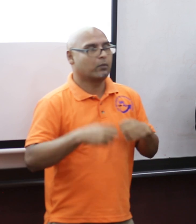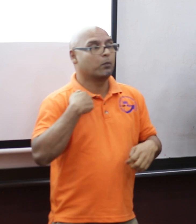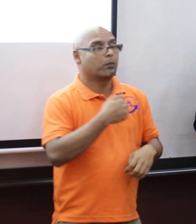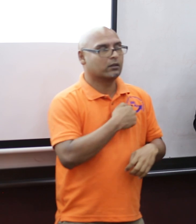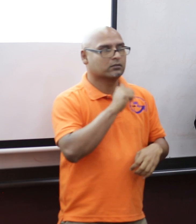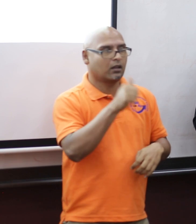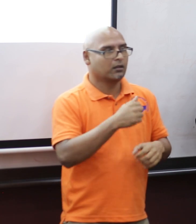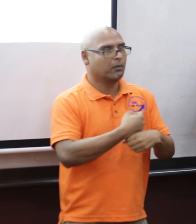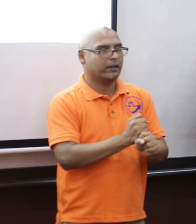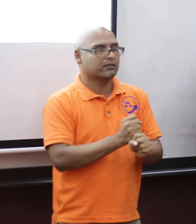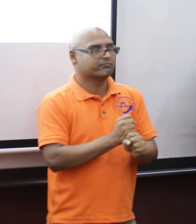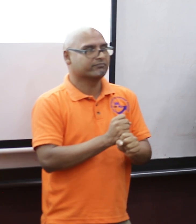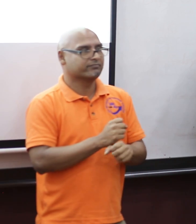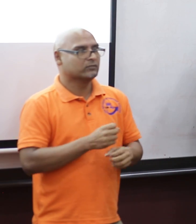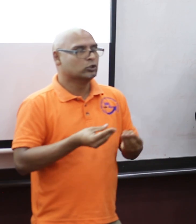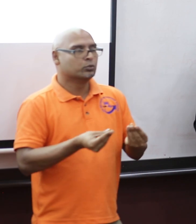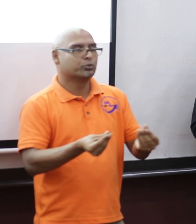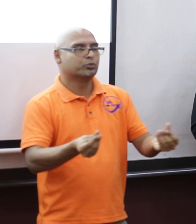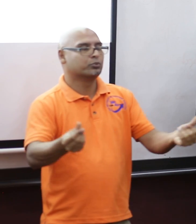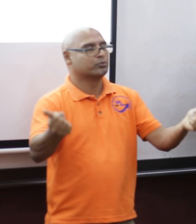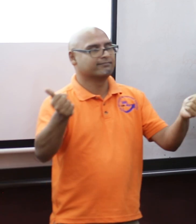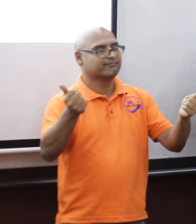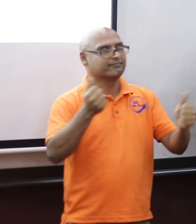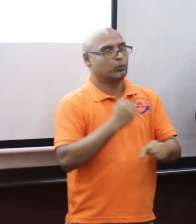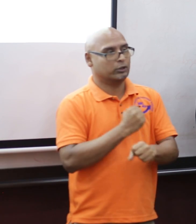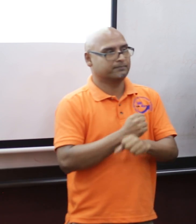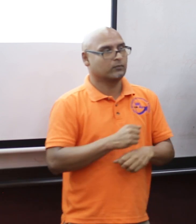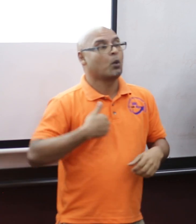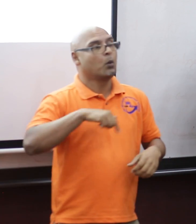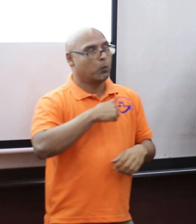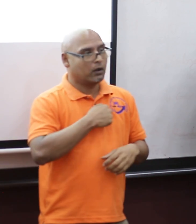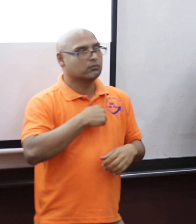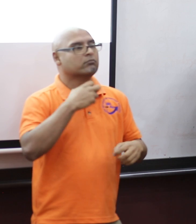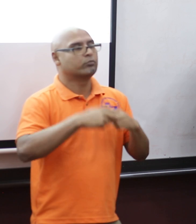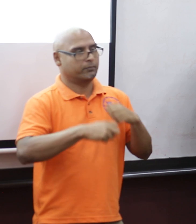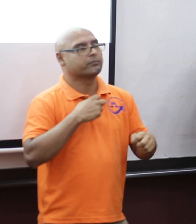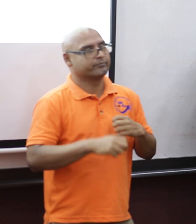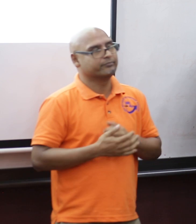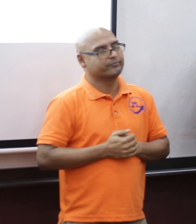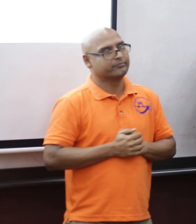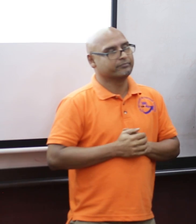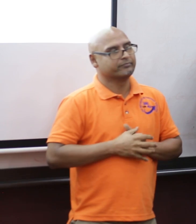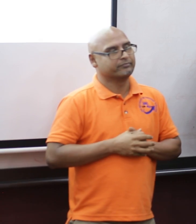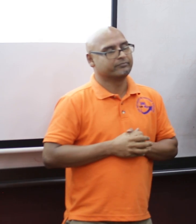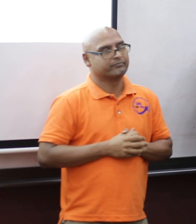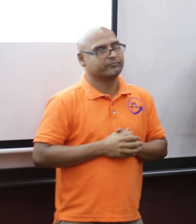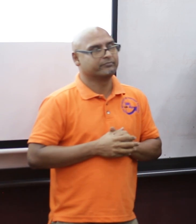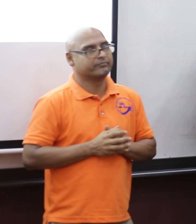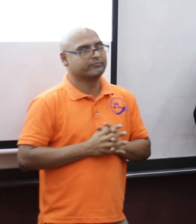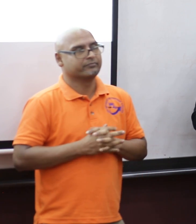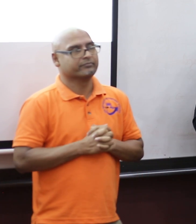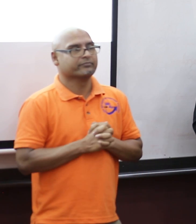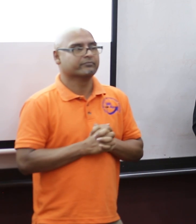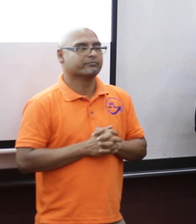The Constitution, as Rhea Davidson said, the CRPD doesn't introduce any new laws, any